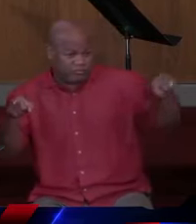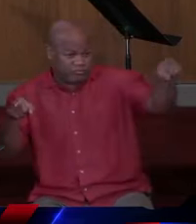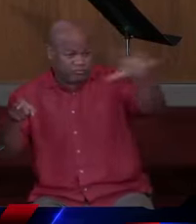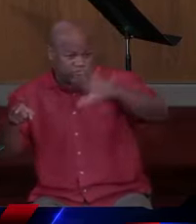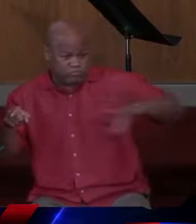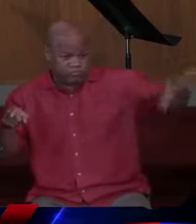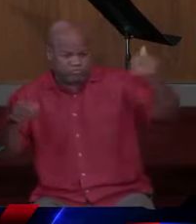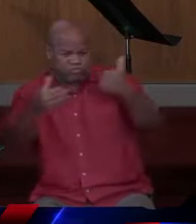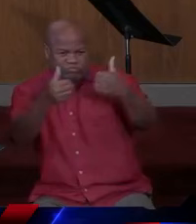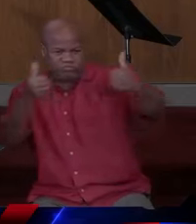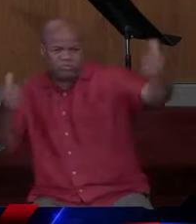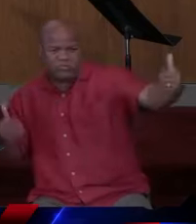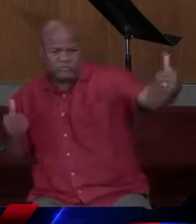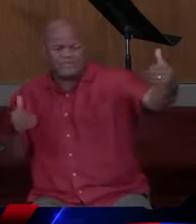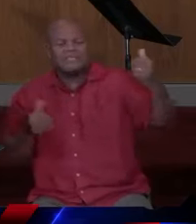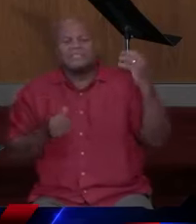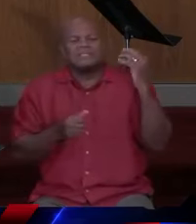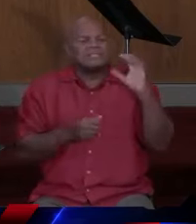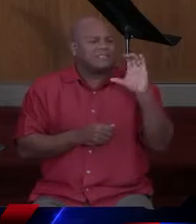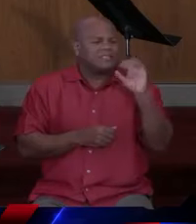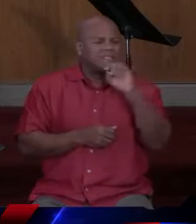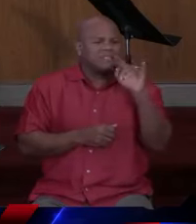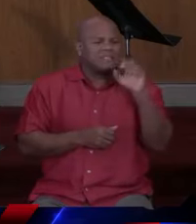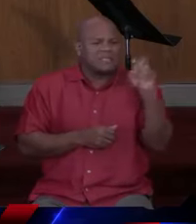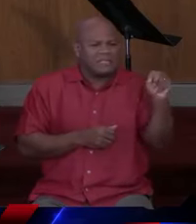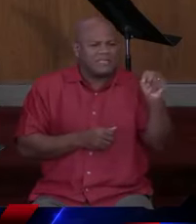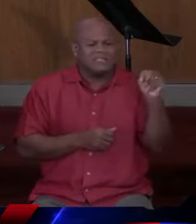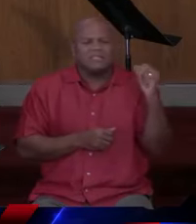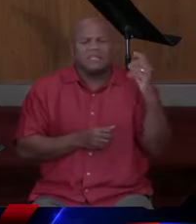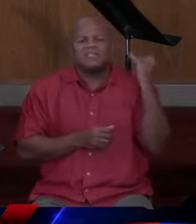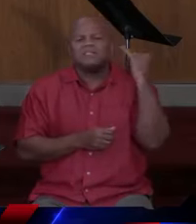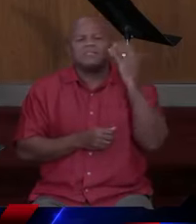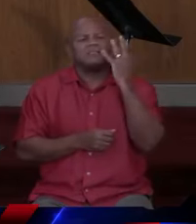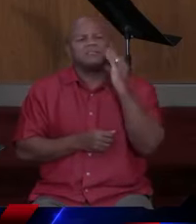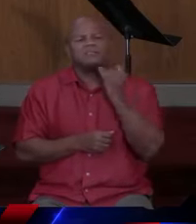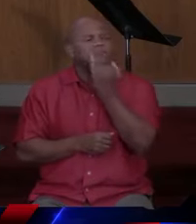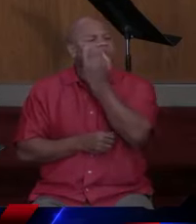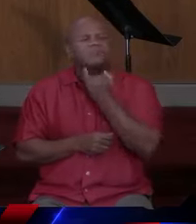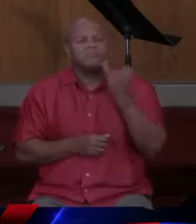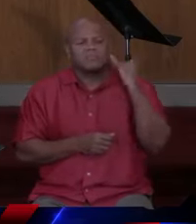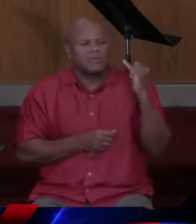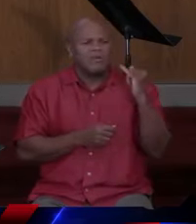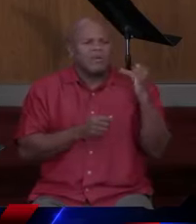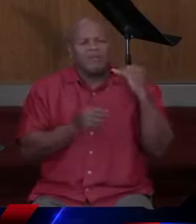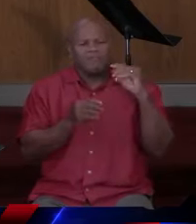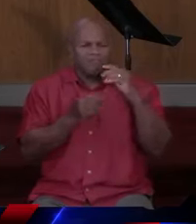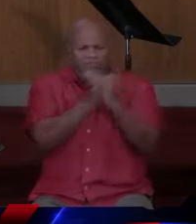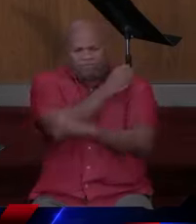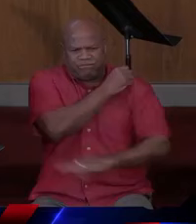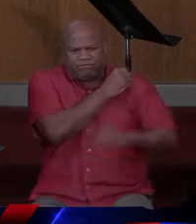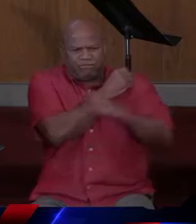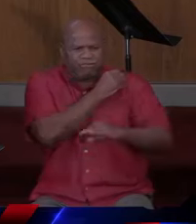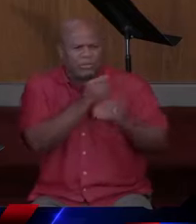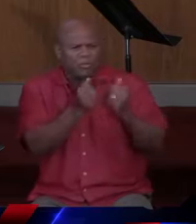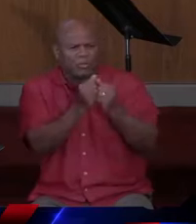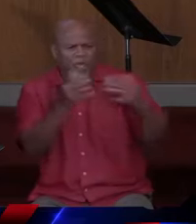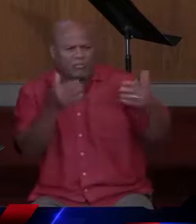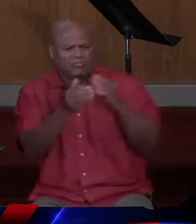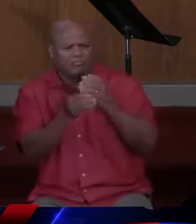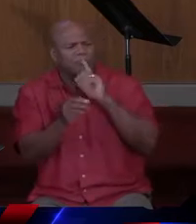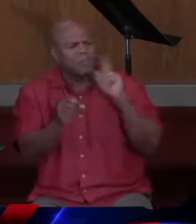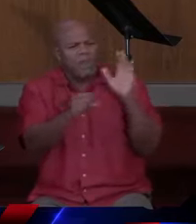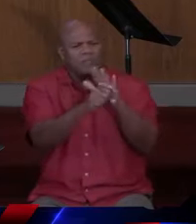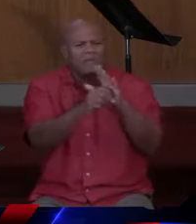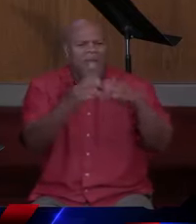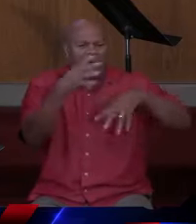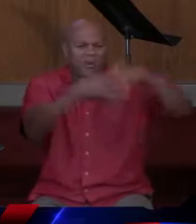from citizenship in Israel and foreigners to the covenants of the promise, without hope and without God in